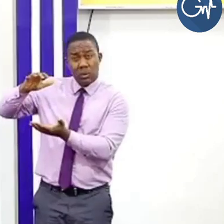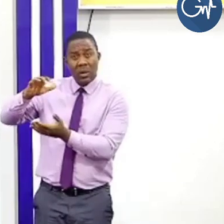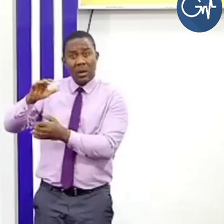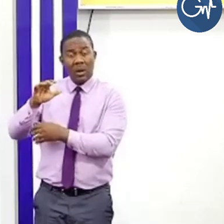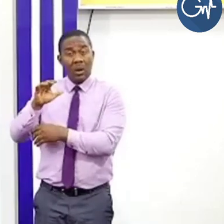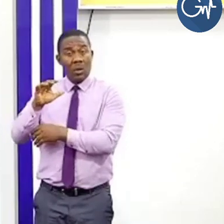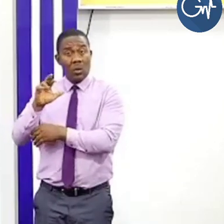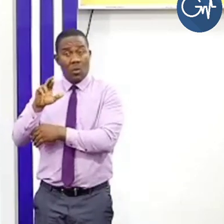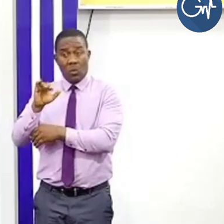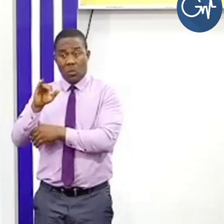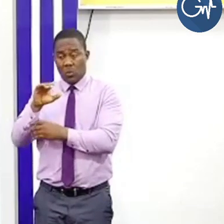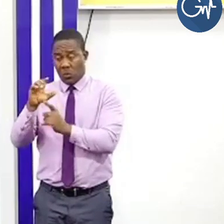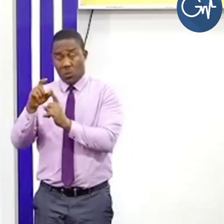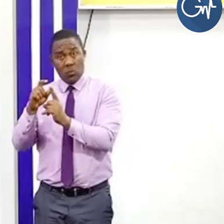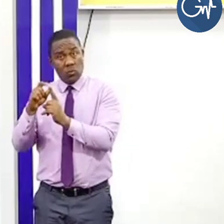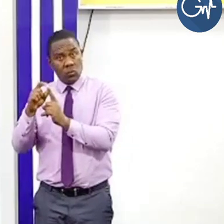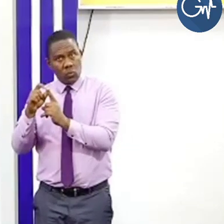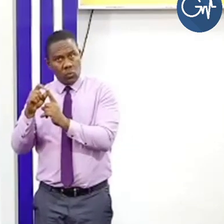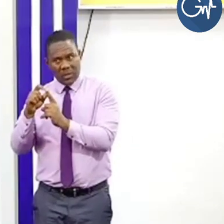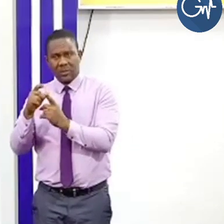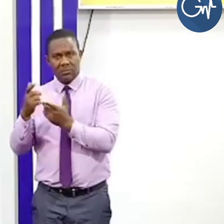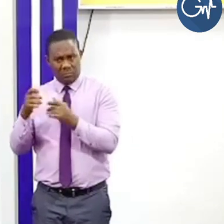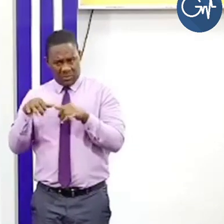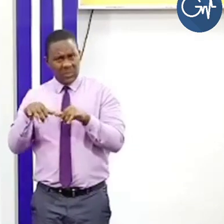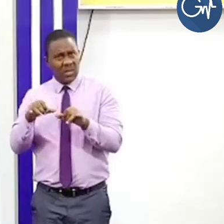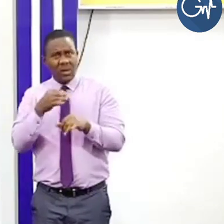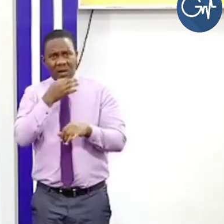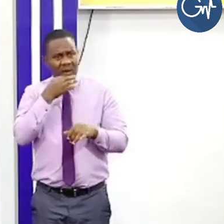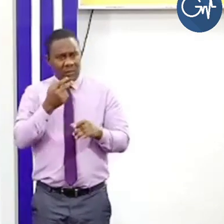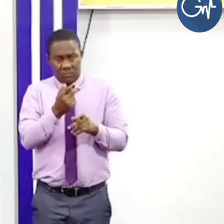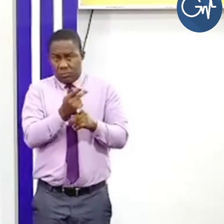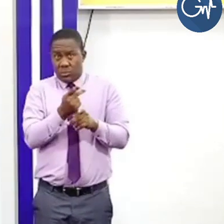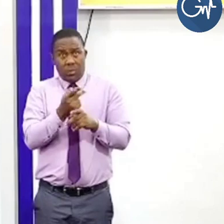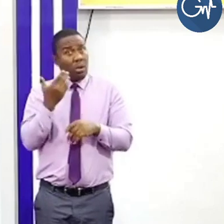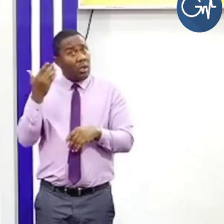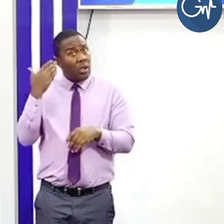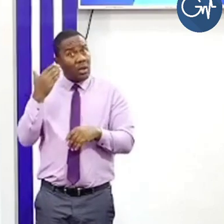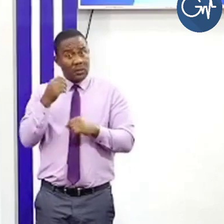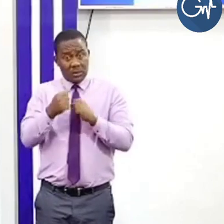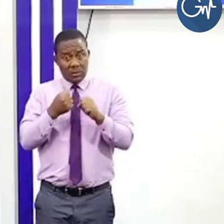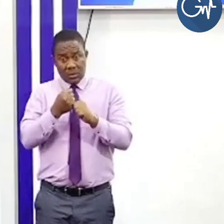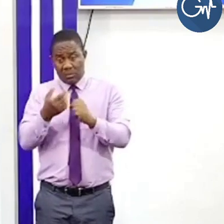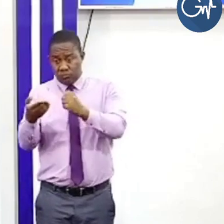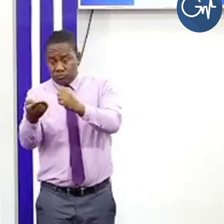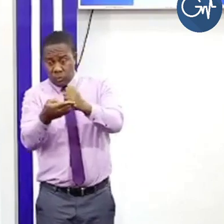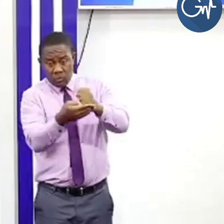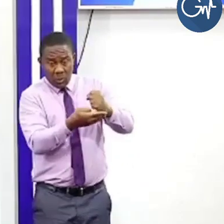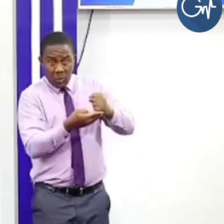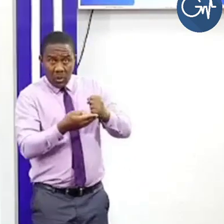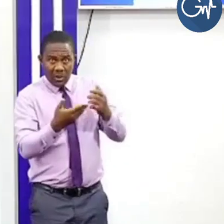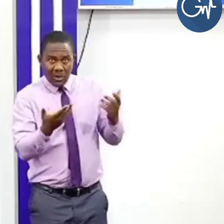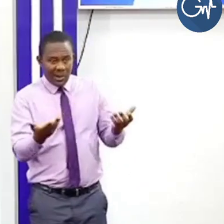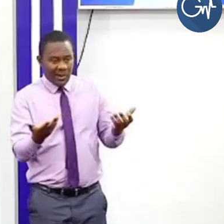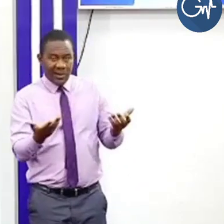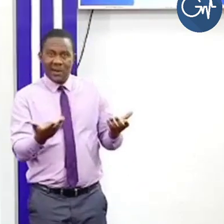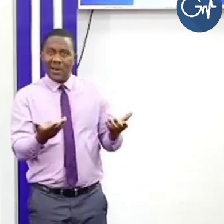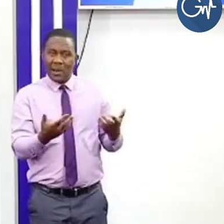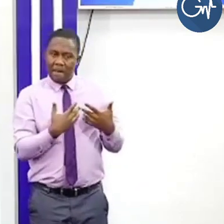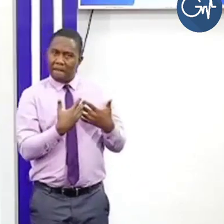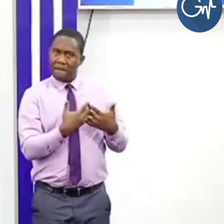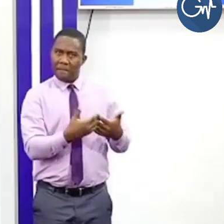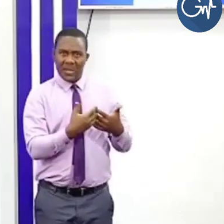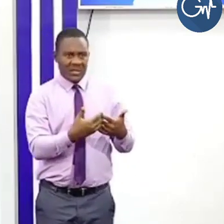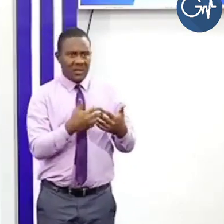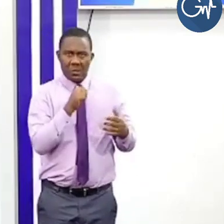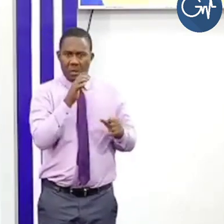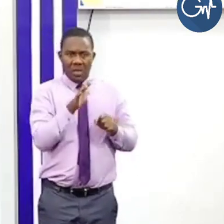as we speak from last year's harvest, which the millers have not been able to mop up because they don't have enough working capital. So